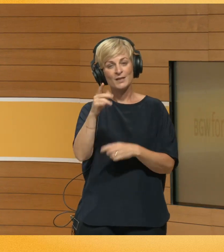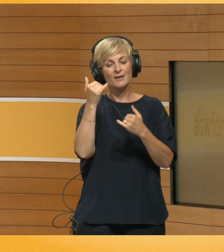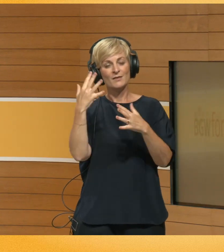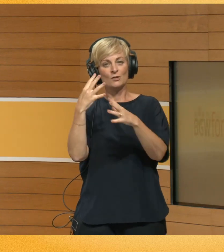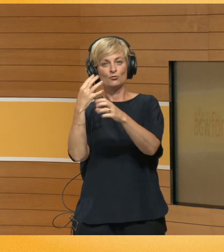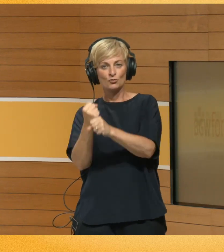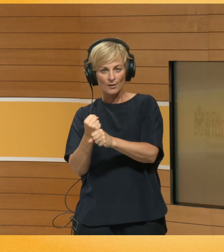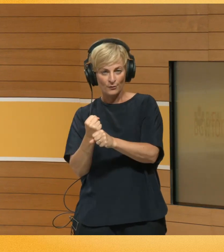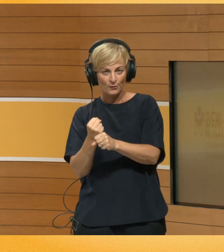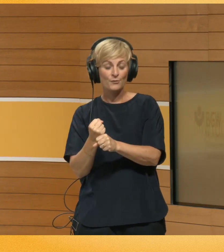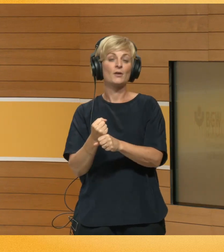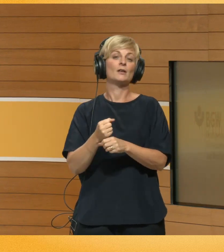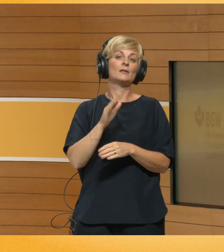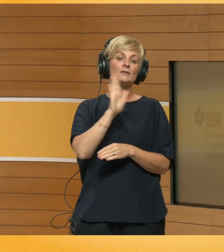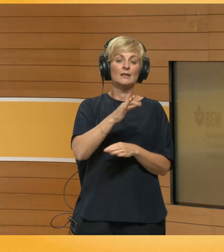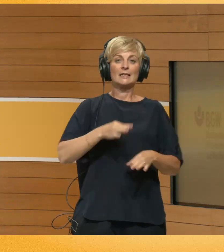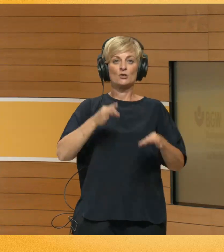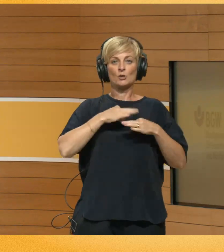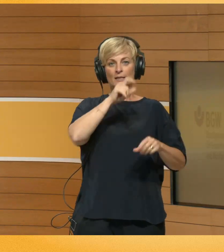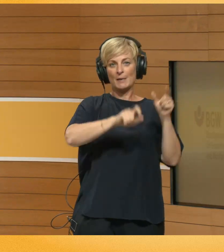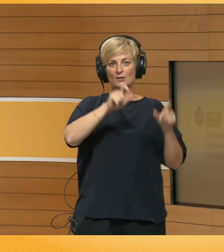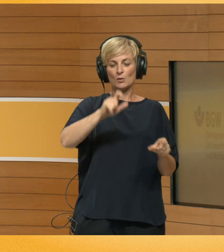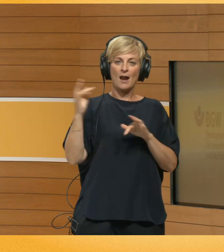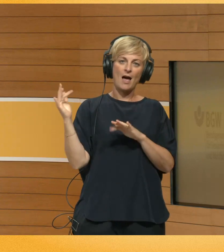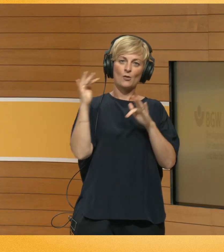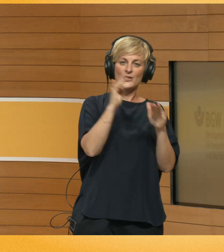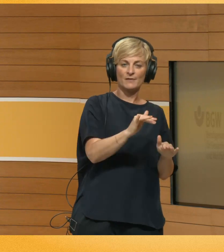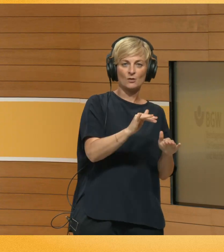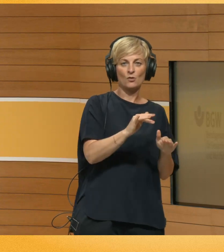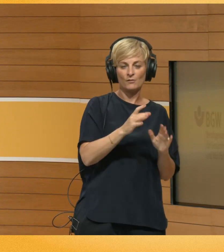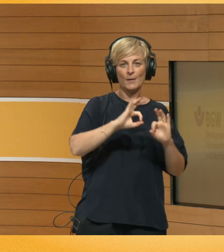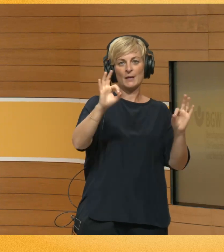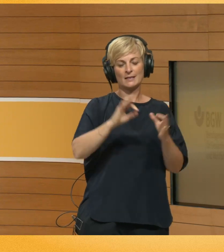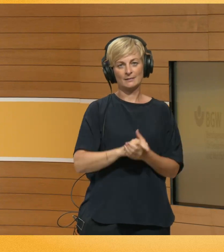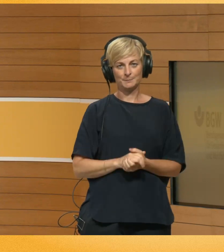How do we prepare our health services for the future?